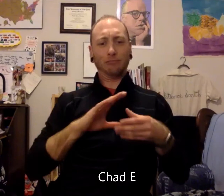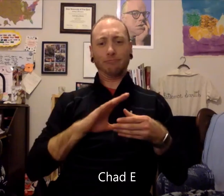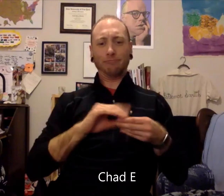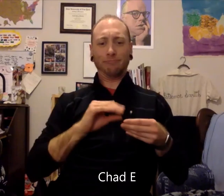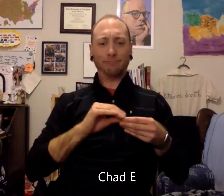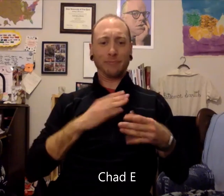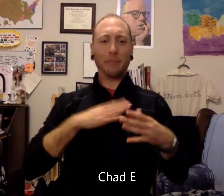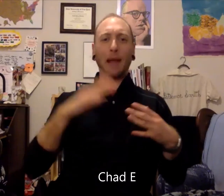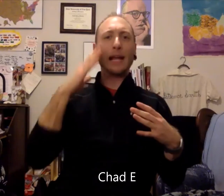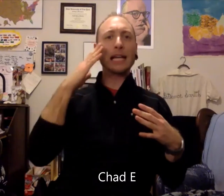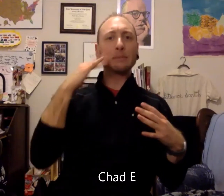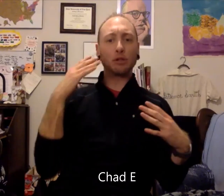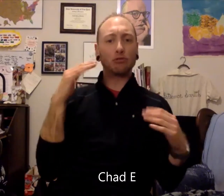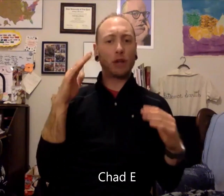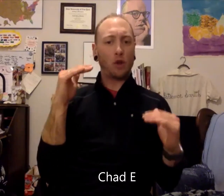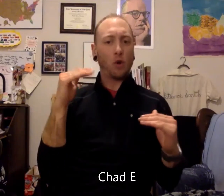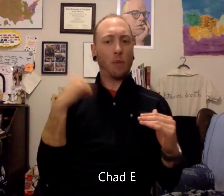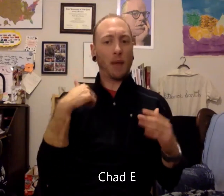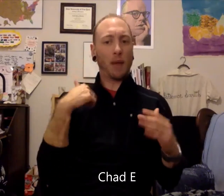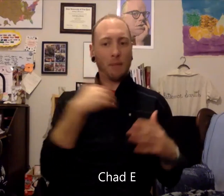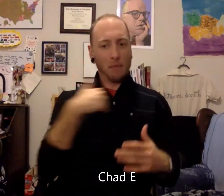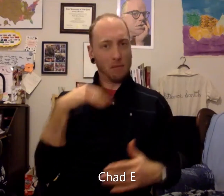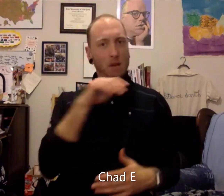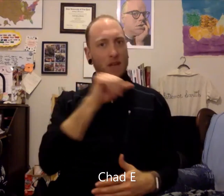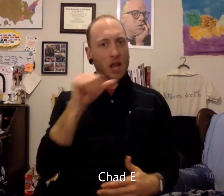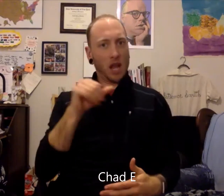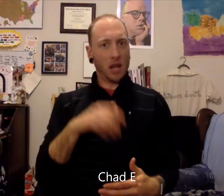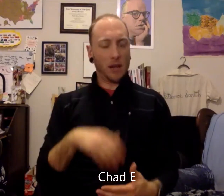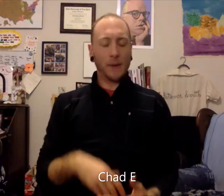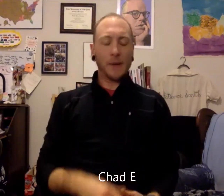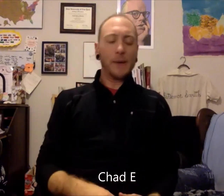of Alcoholics Anonymous. It's